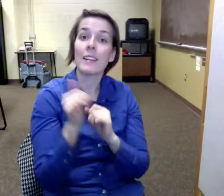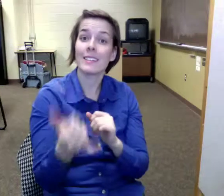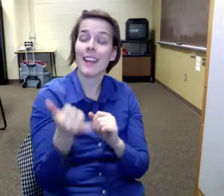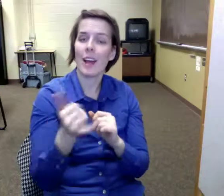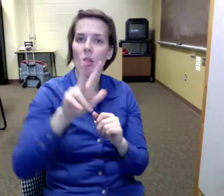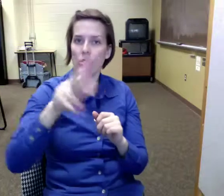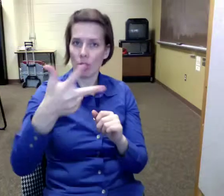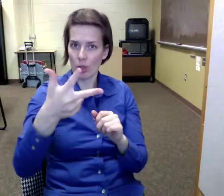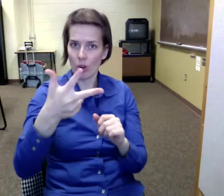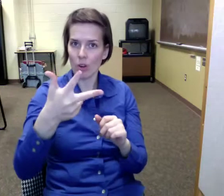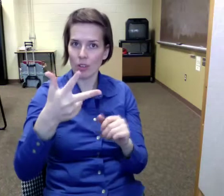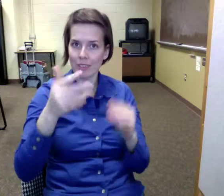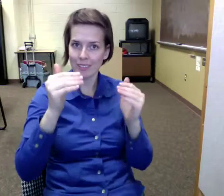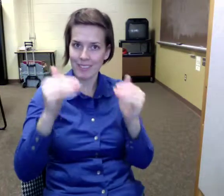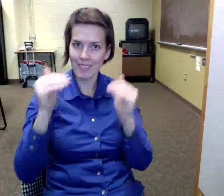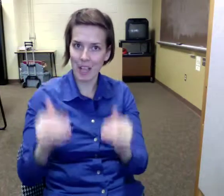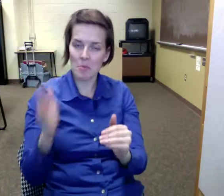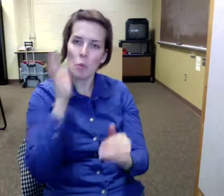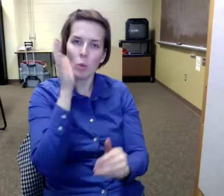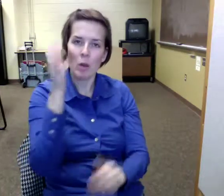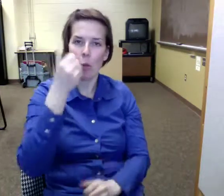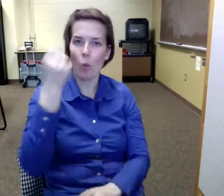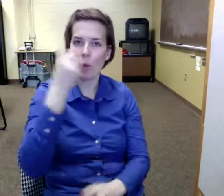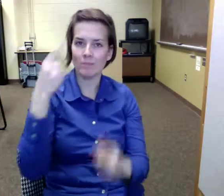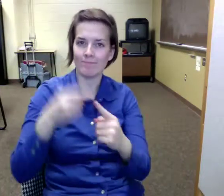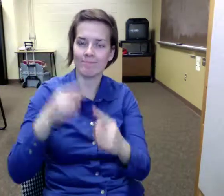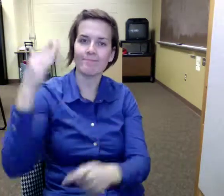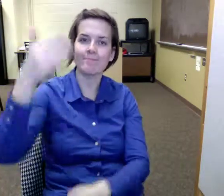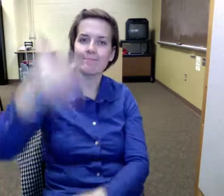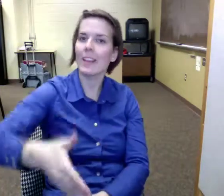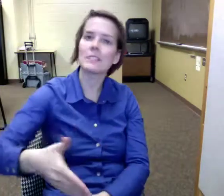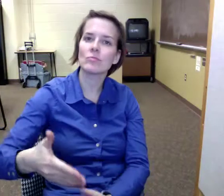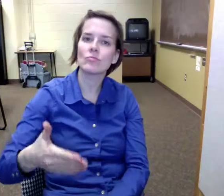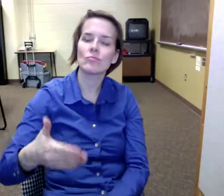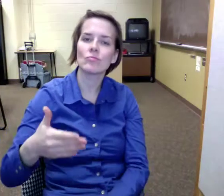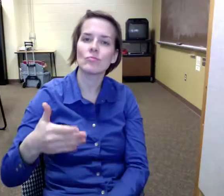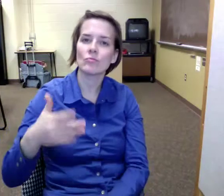the last 5 steps of this topic of library research next class session.